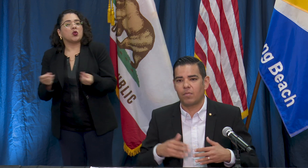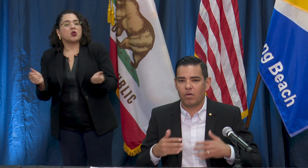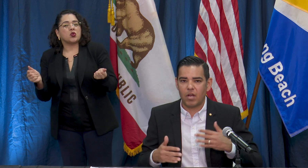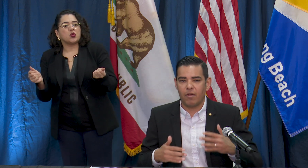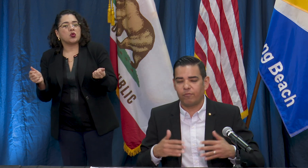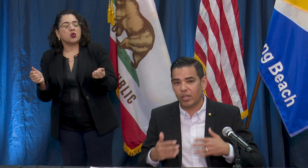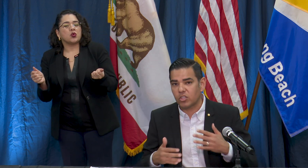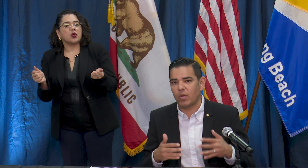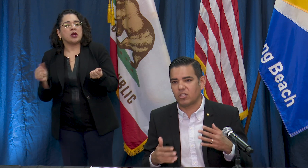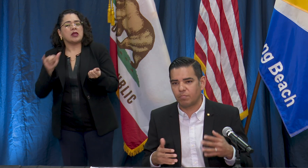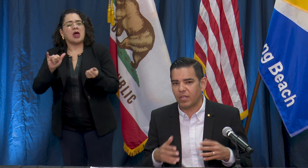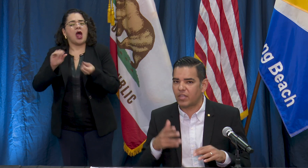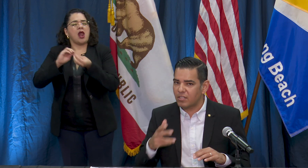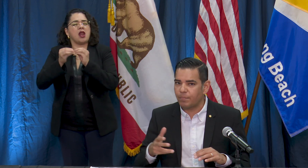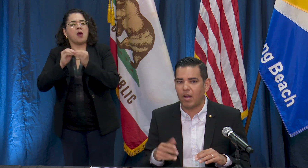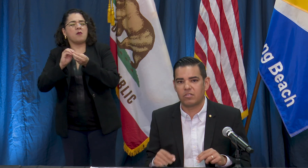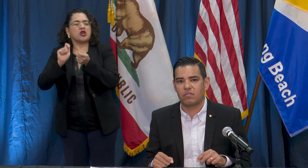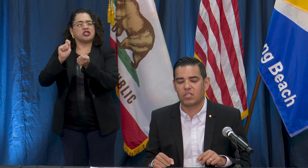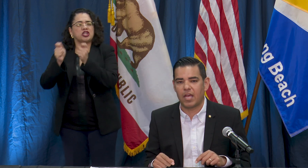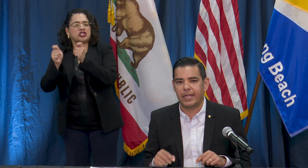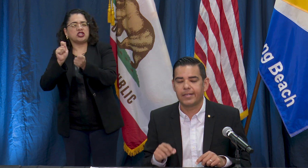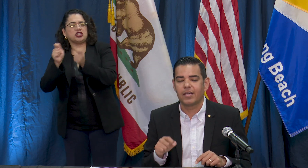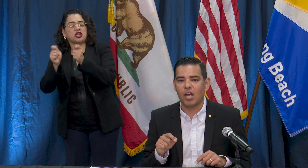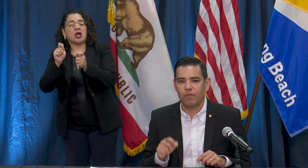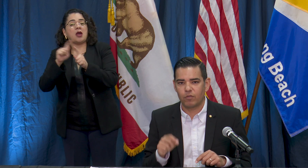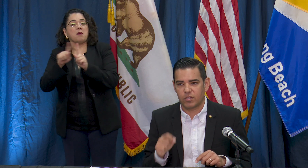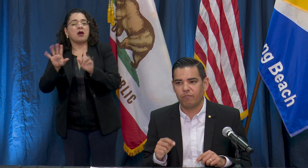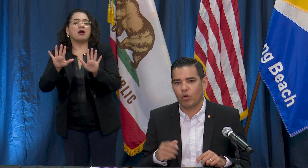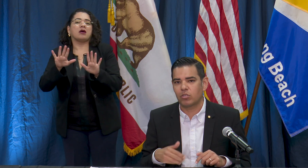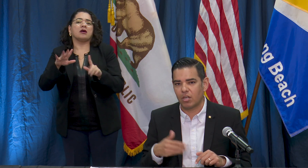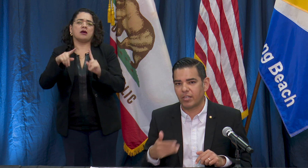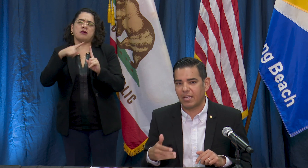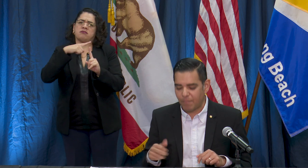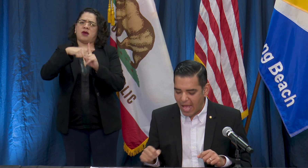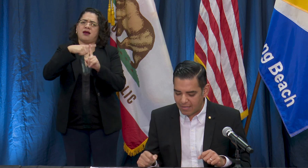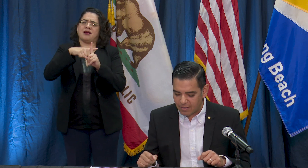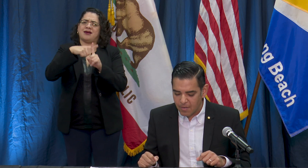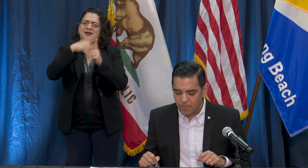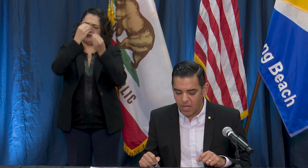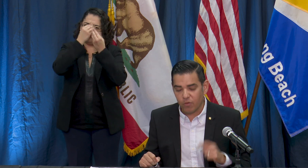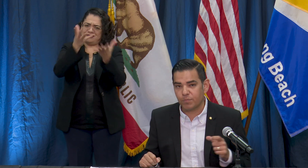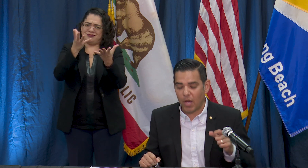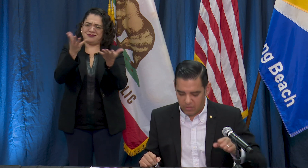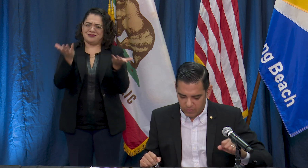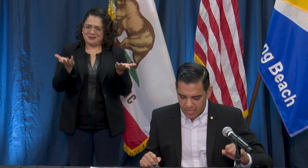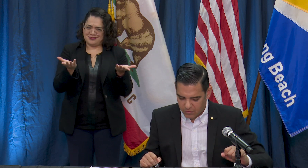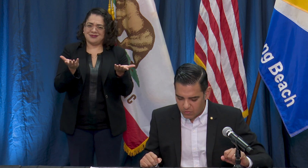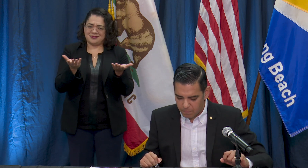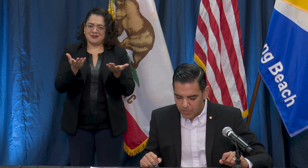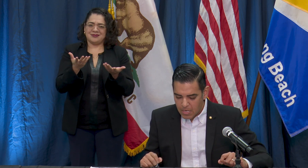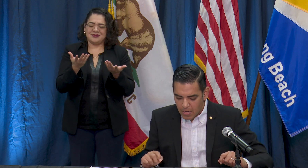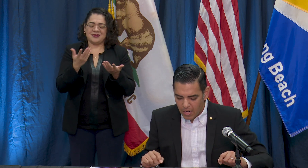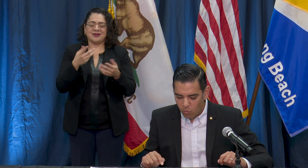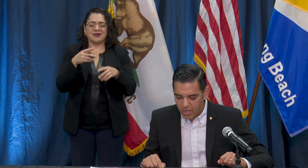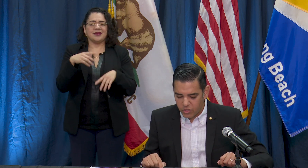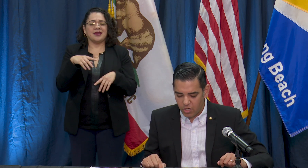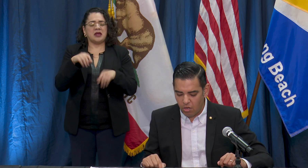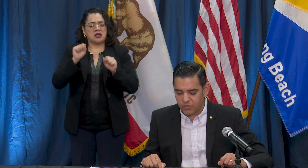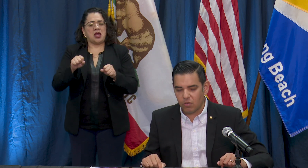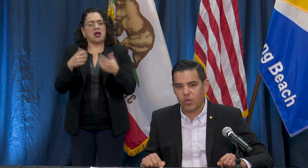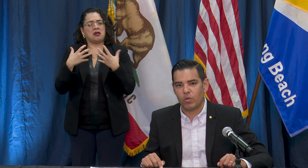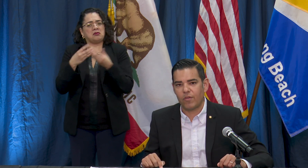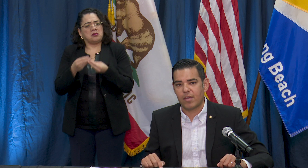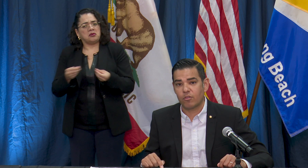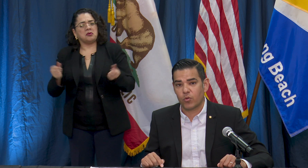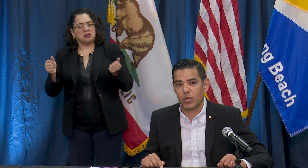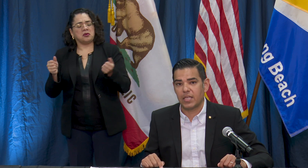that number fluctuates, but that is a positive sign for some folks that are getting past those positive cases. I want to share